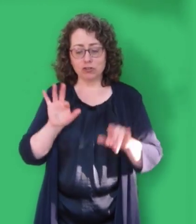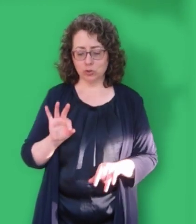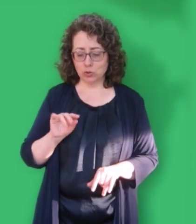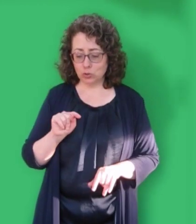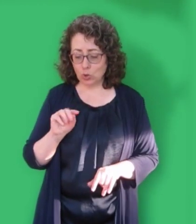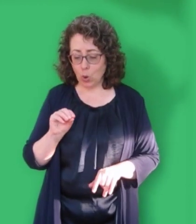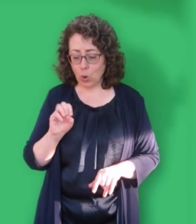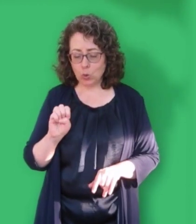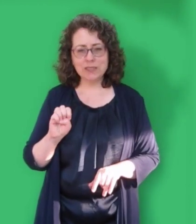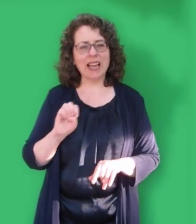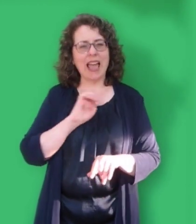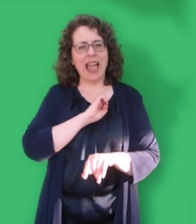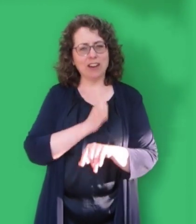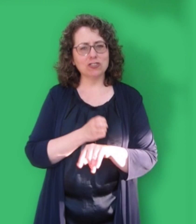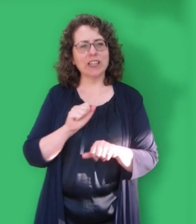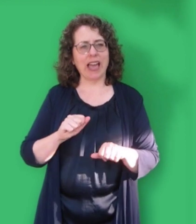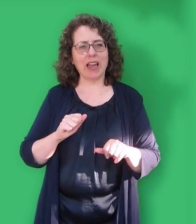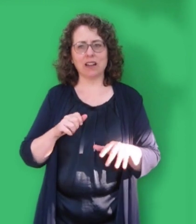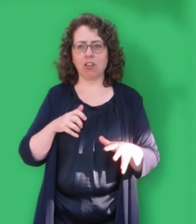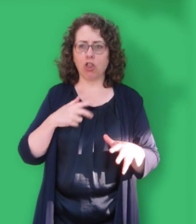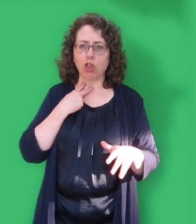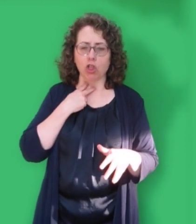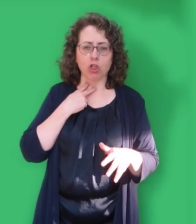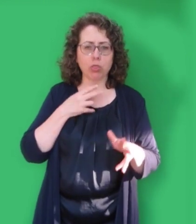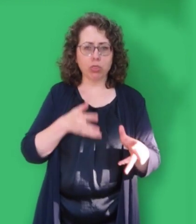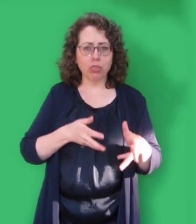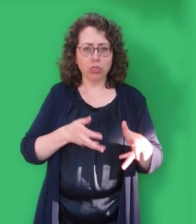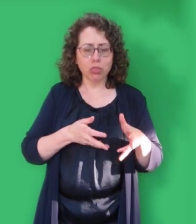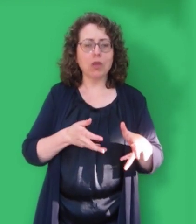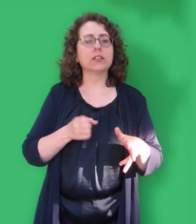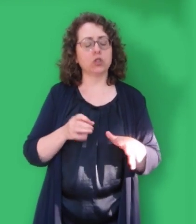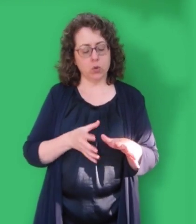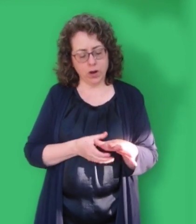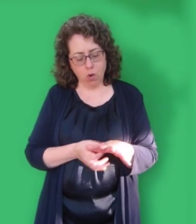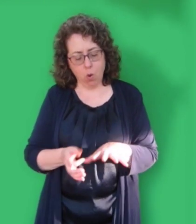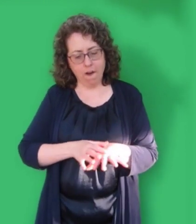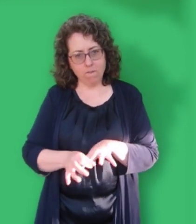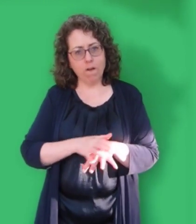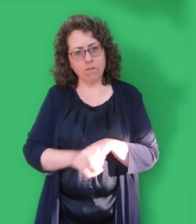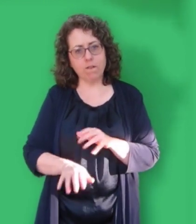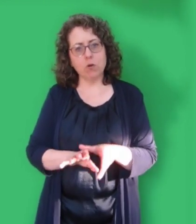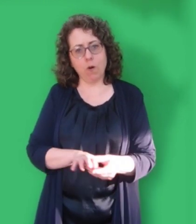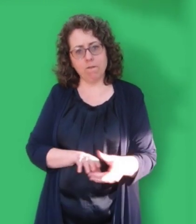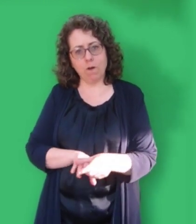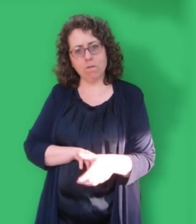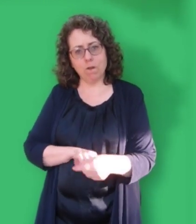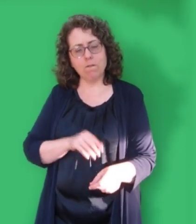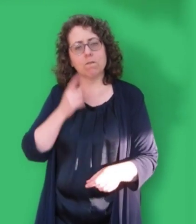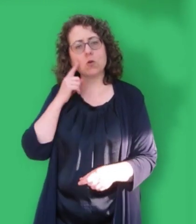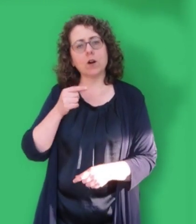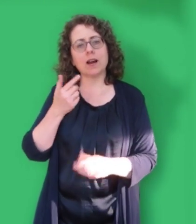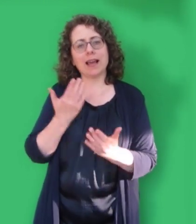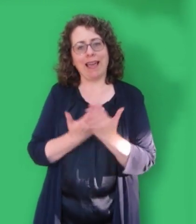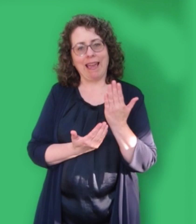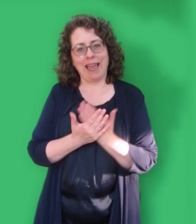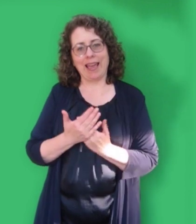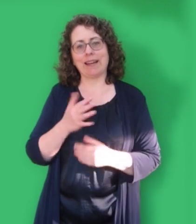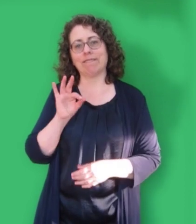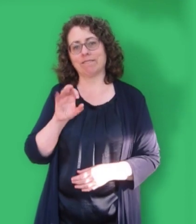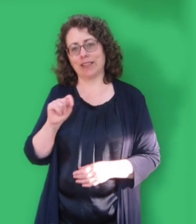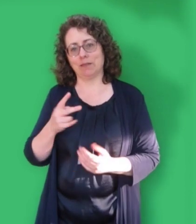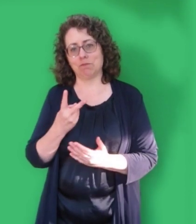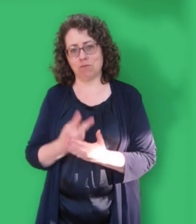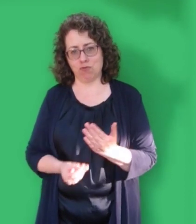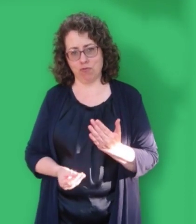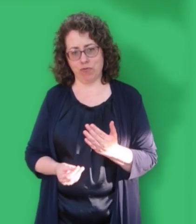one place that energy can get congested and get stuck. So we want to make sure that these hand and foot gates are nice and clear. So we've